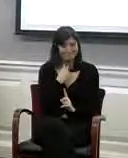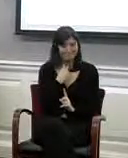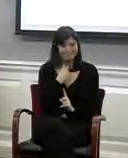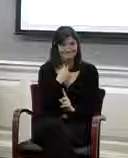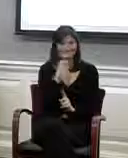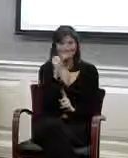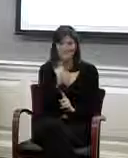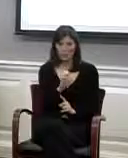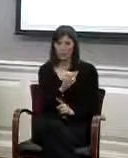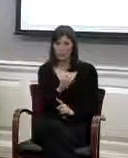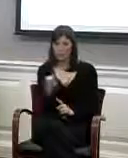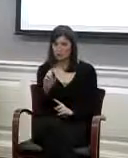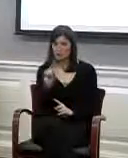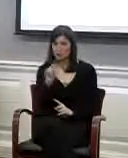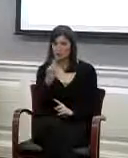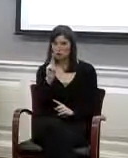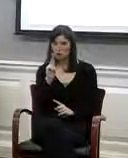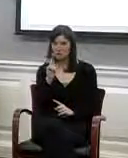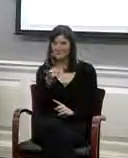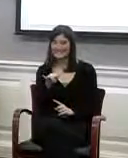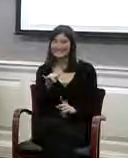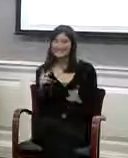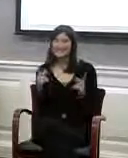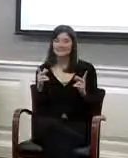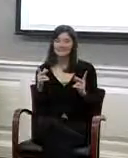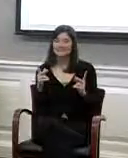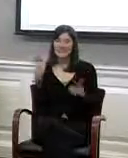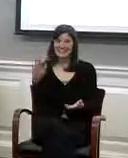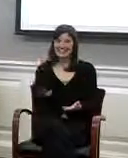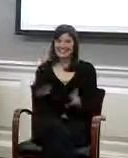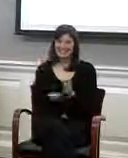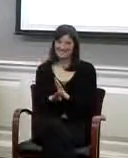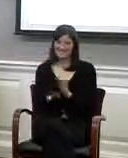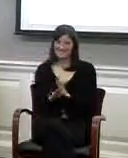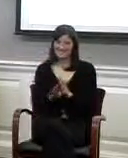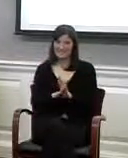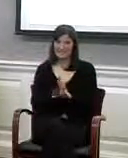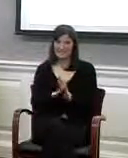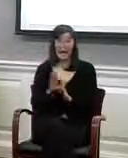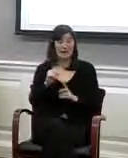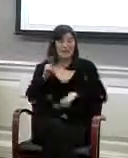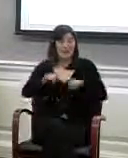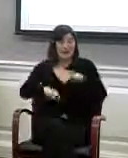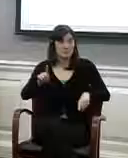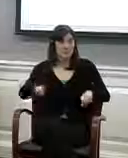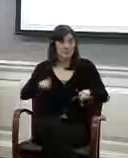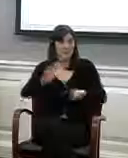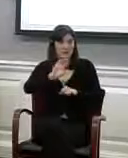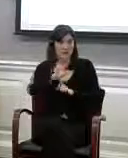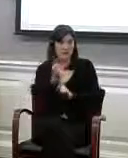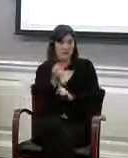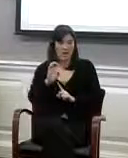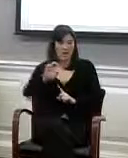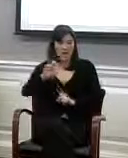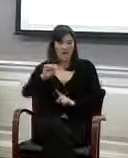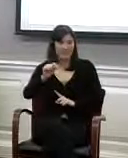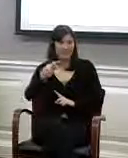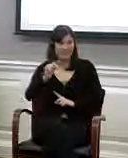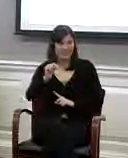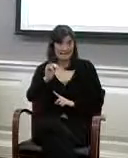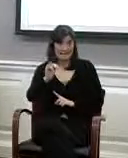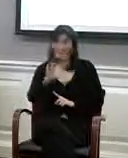developed region and has a multi-ethnic character. This is the background against which this Women's Human Rights Group began the work